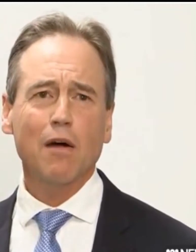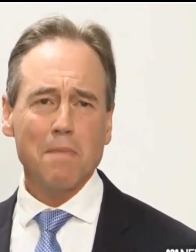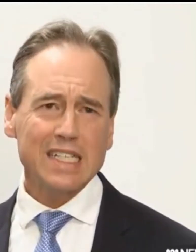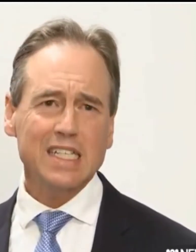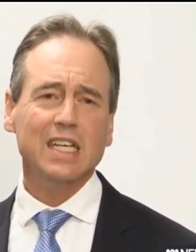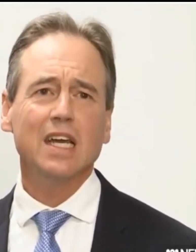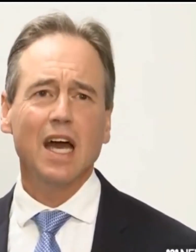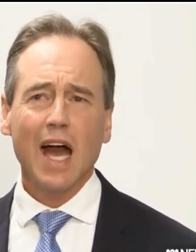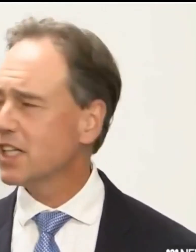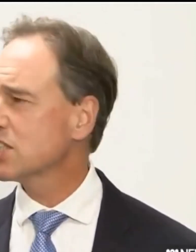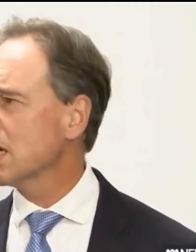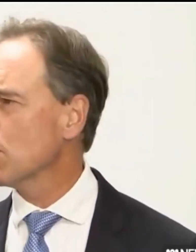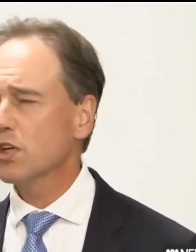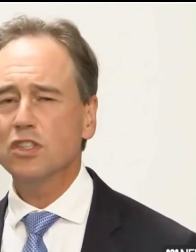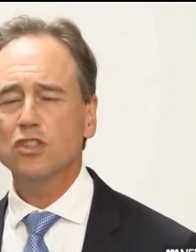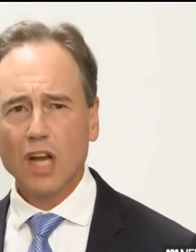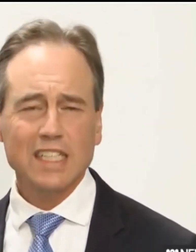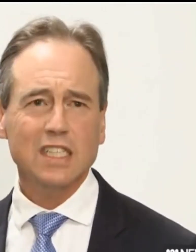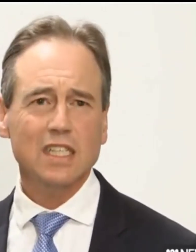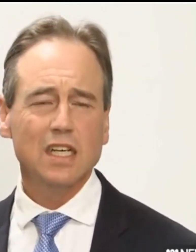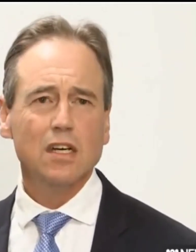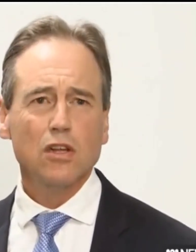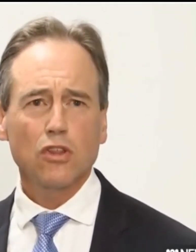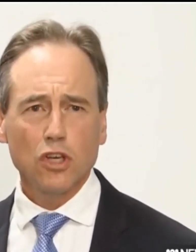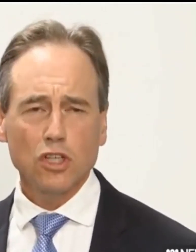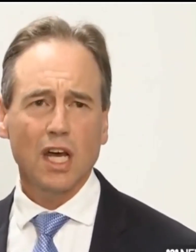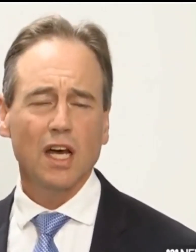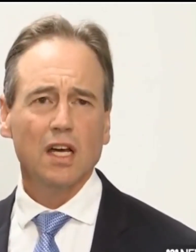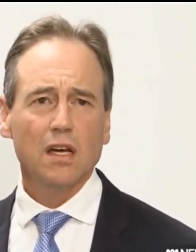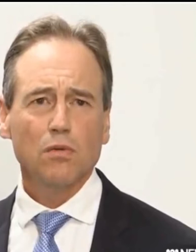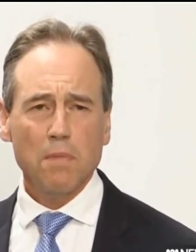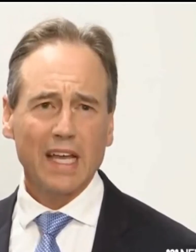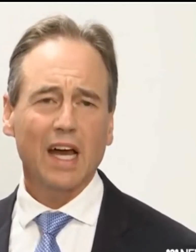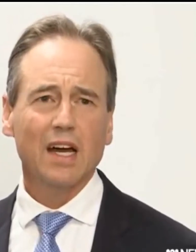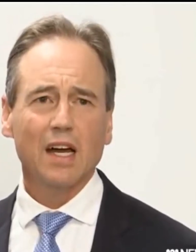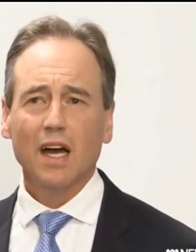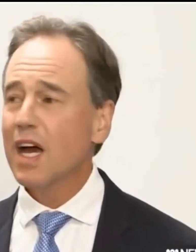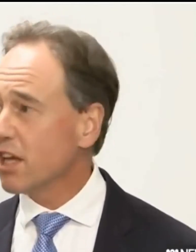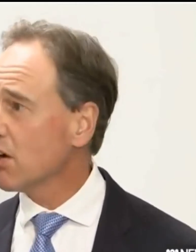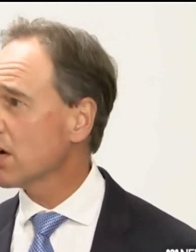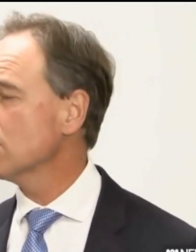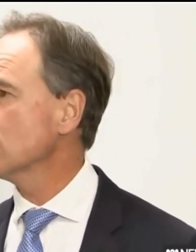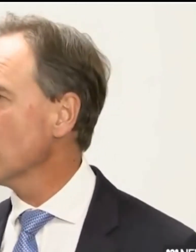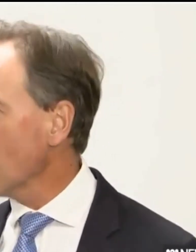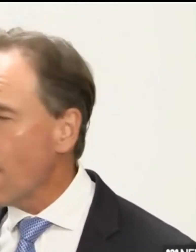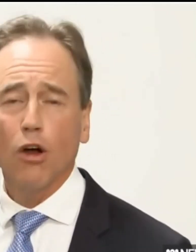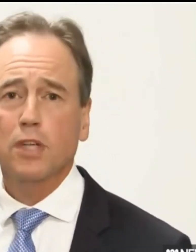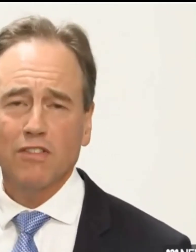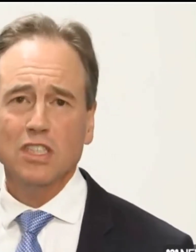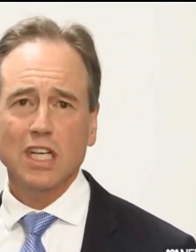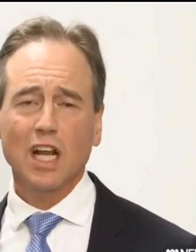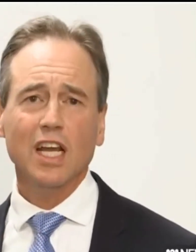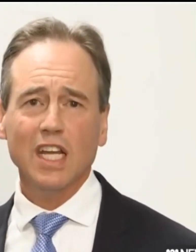then our amazing aged care workers, Tracy, Thurza, Rebecca and Derek, who